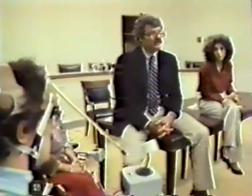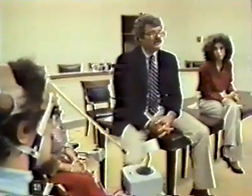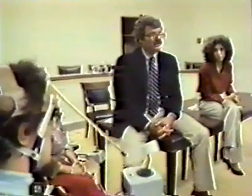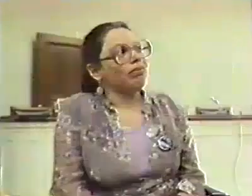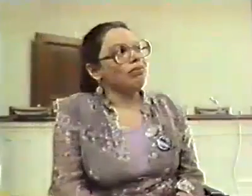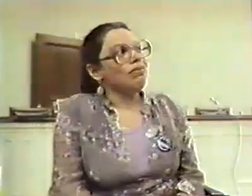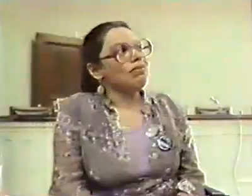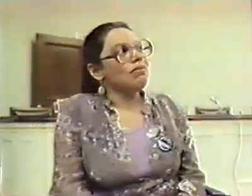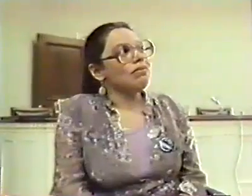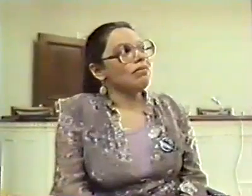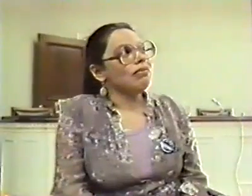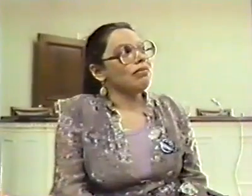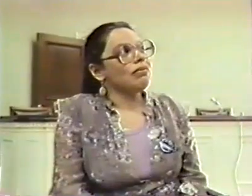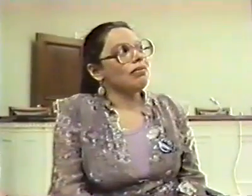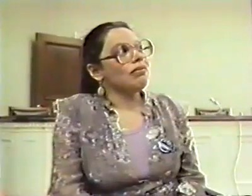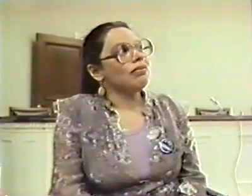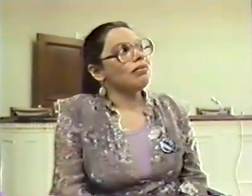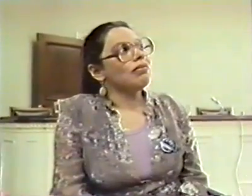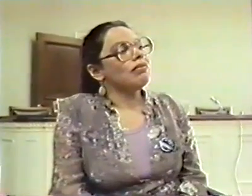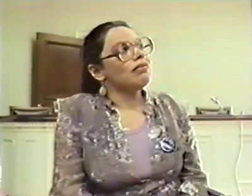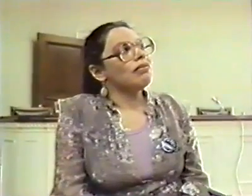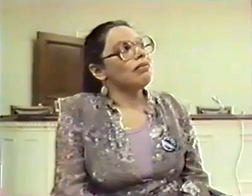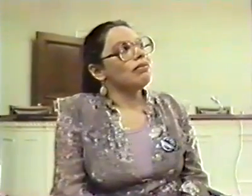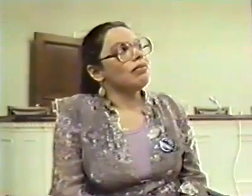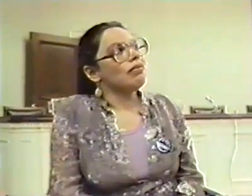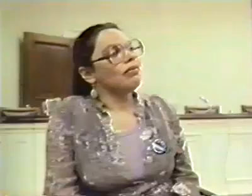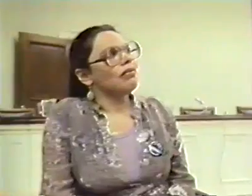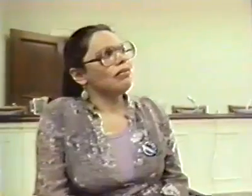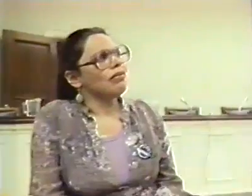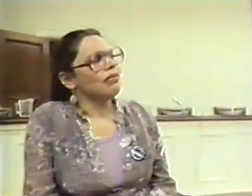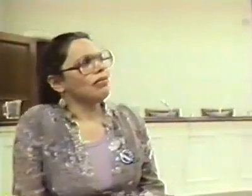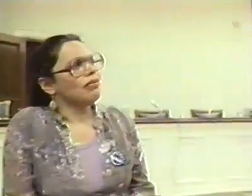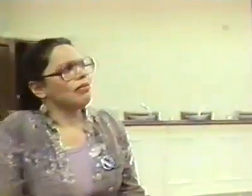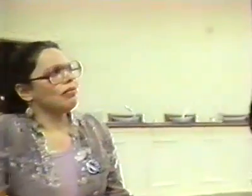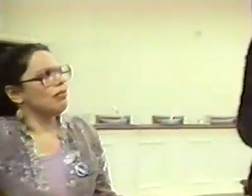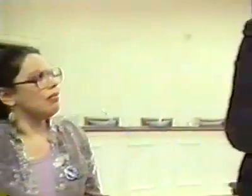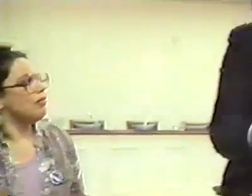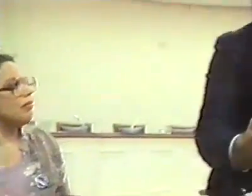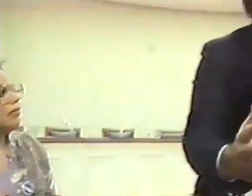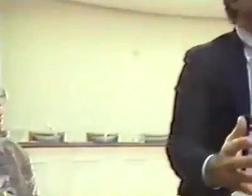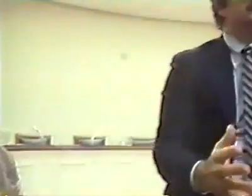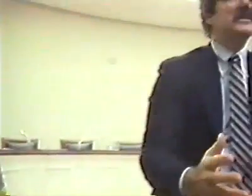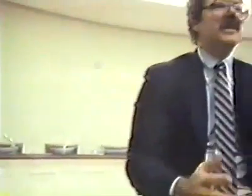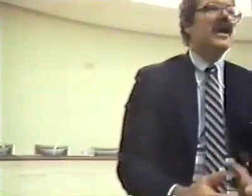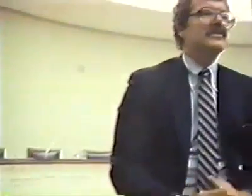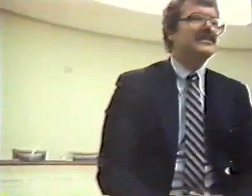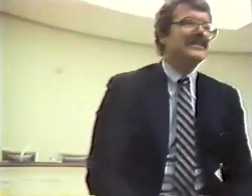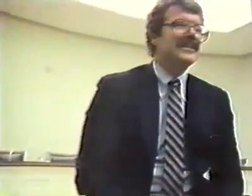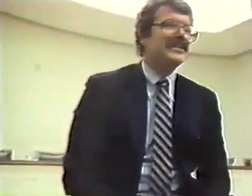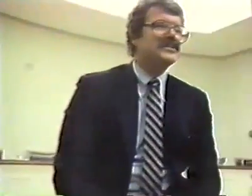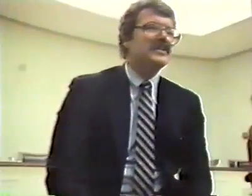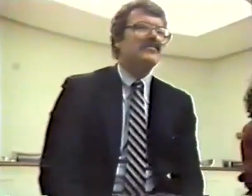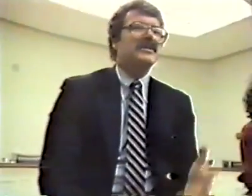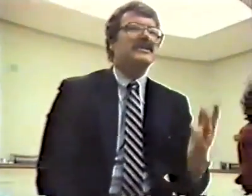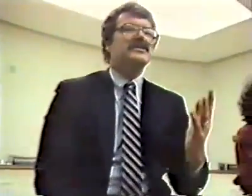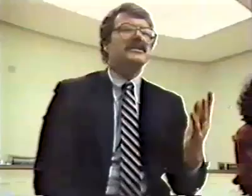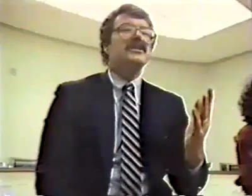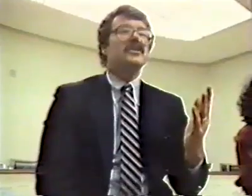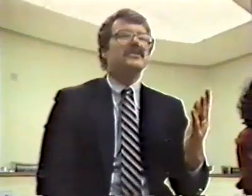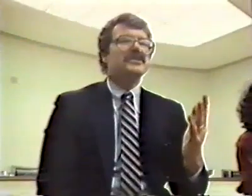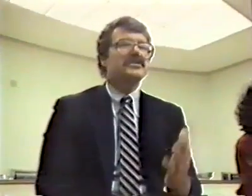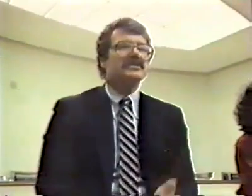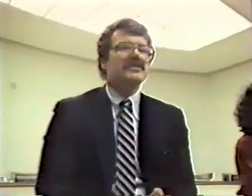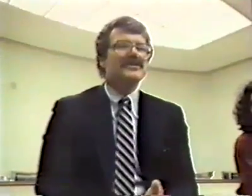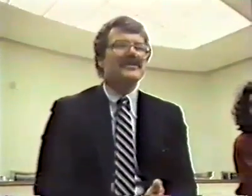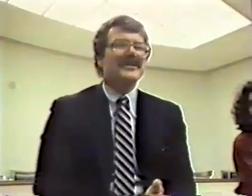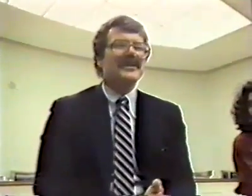funds. The announcement today that Dave Stockman is struggling to find another $5-10 billion in cuts because he